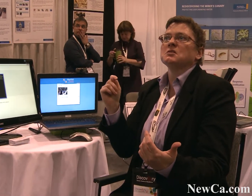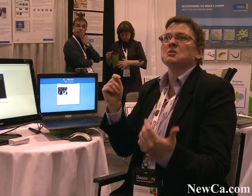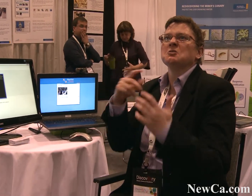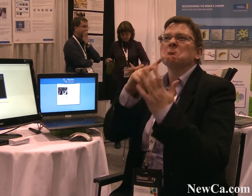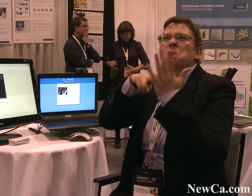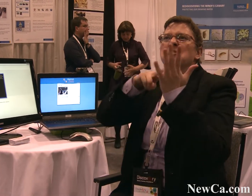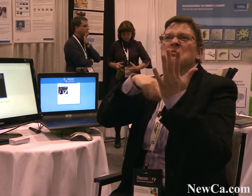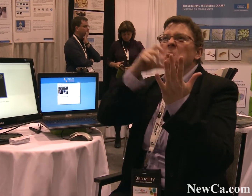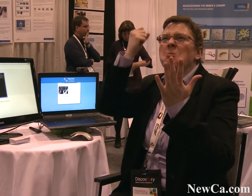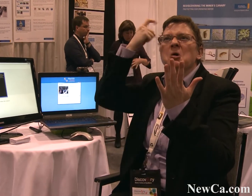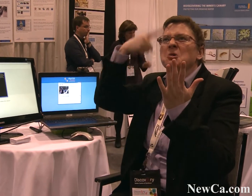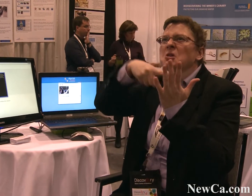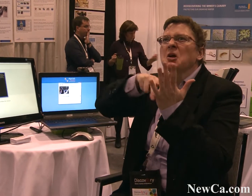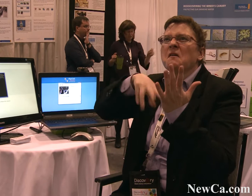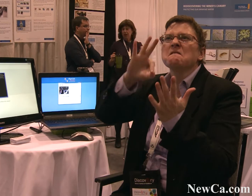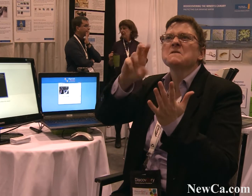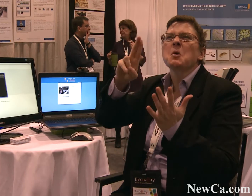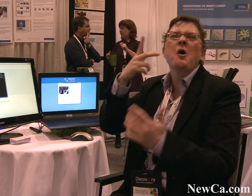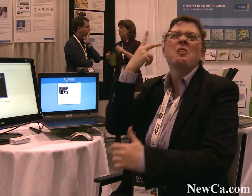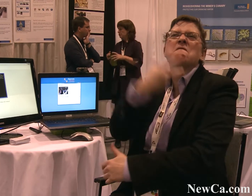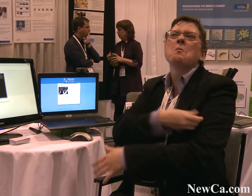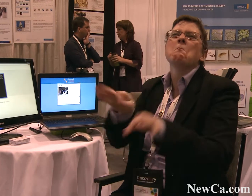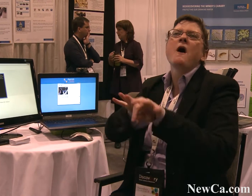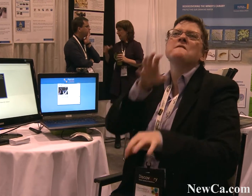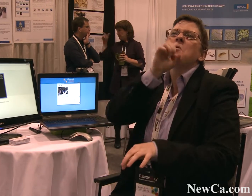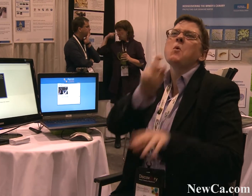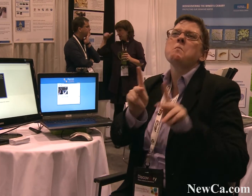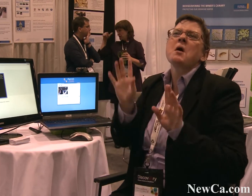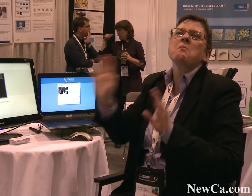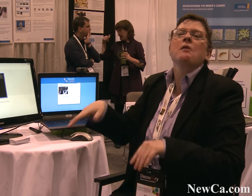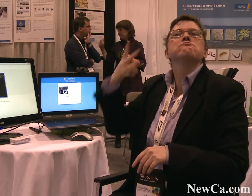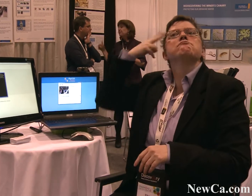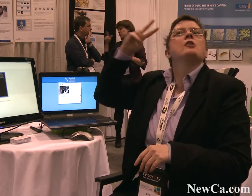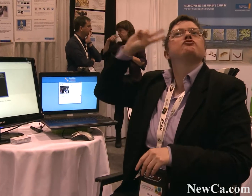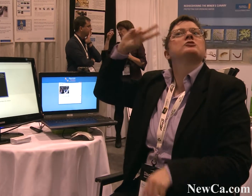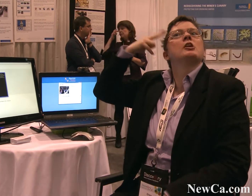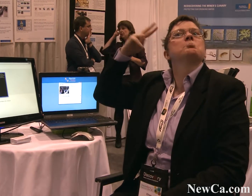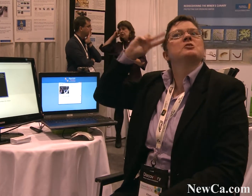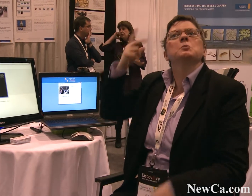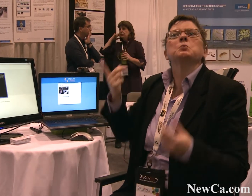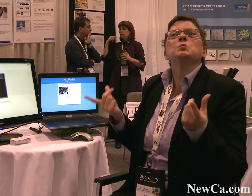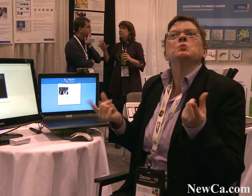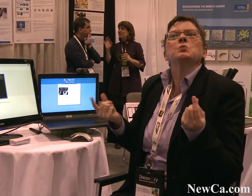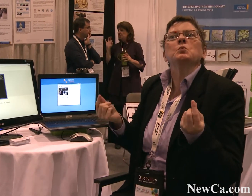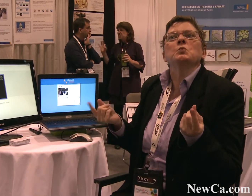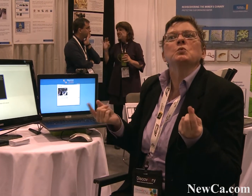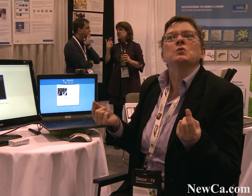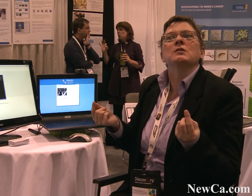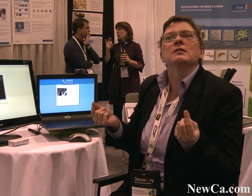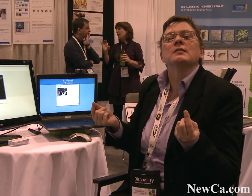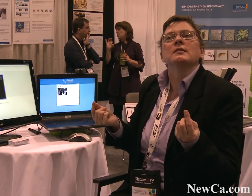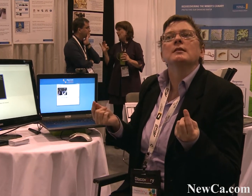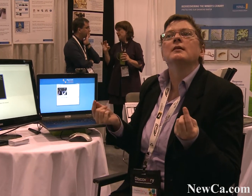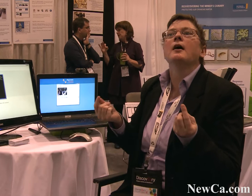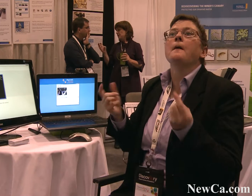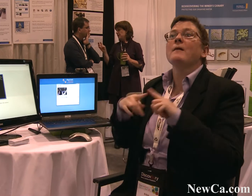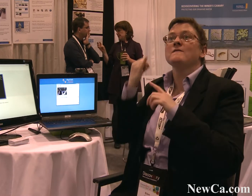shots every flu season when they make public service announcements. Those aren't really accessible to those to people who don't use spoken